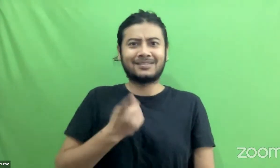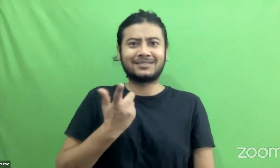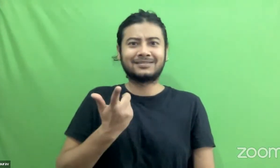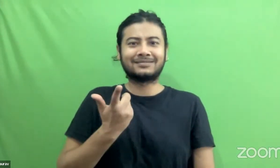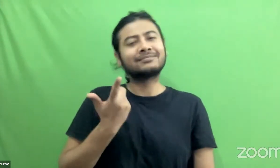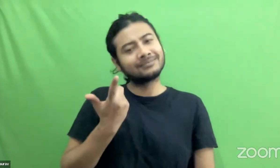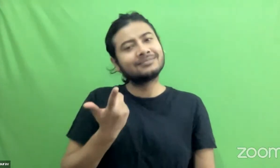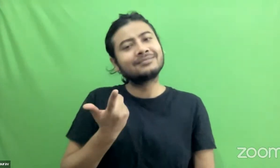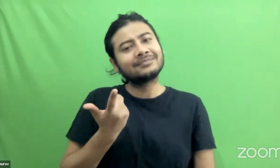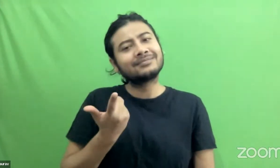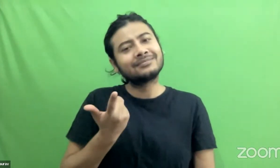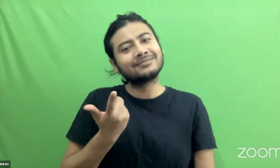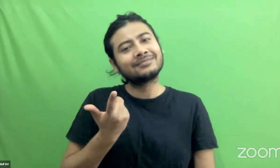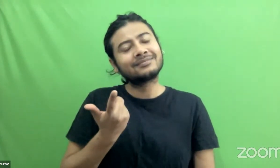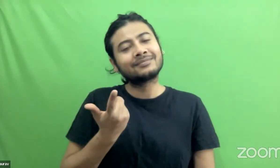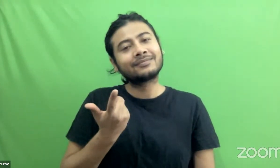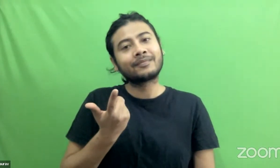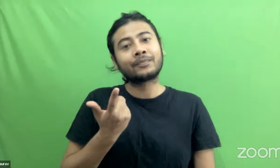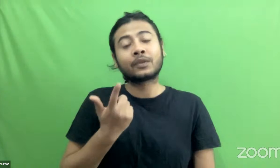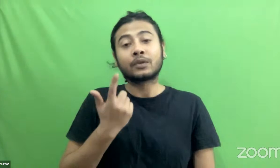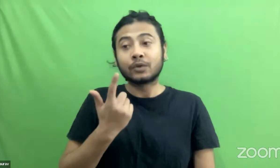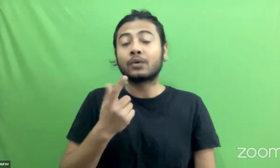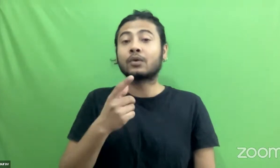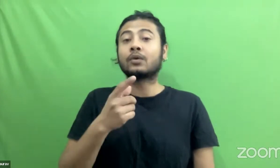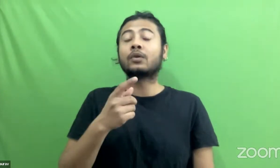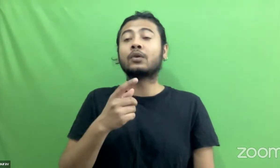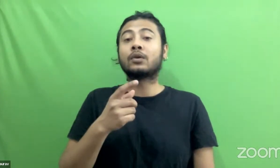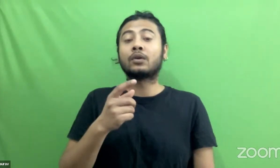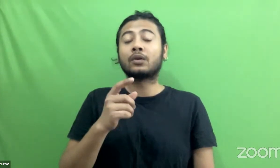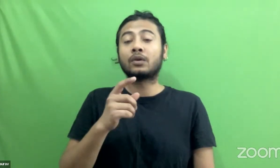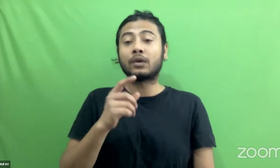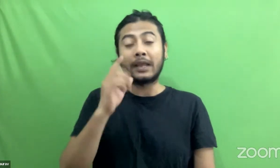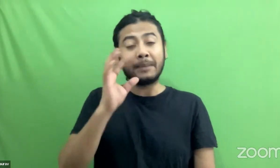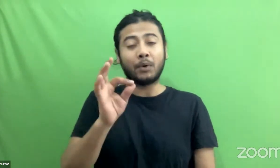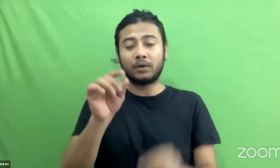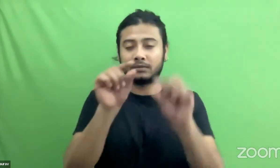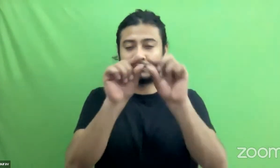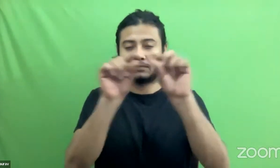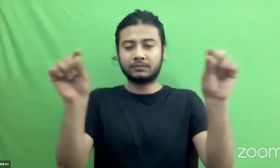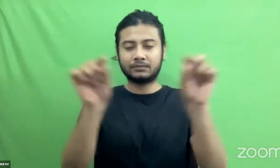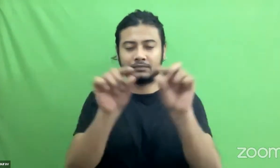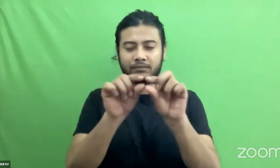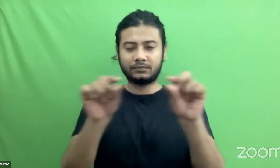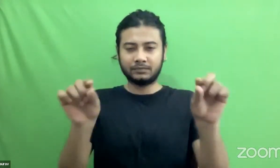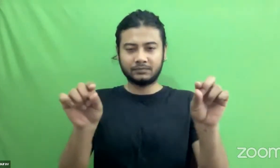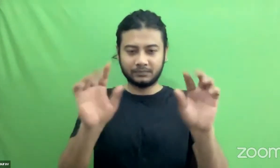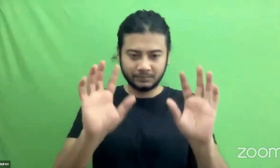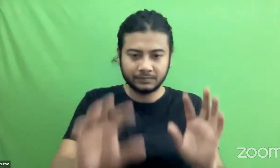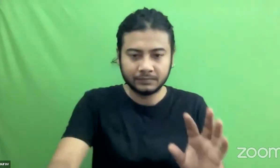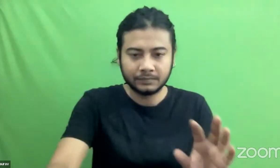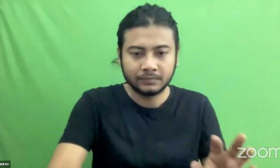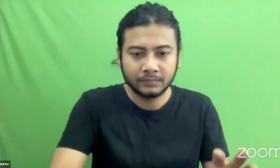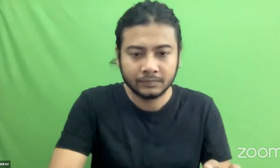So remember 2 very beautiful sentences. If food is for the body, whatever we eat is for the